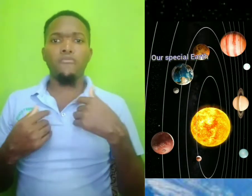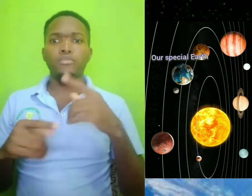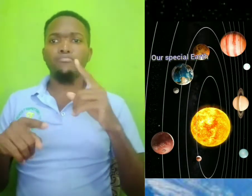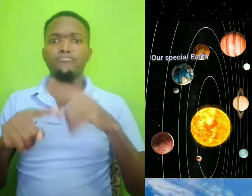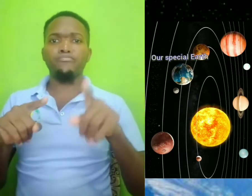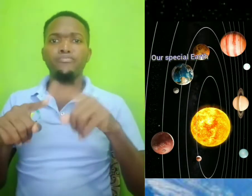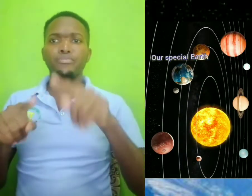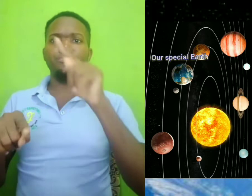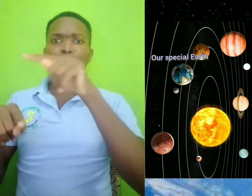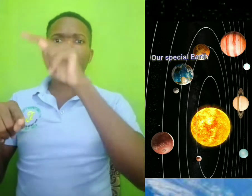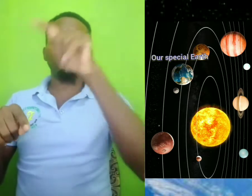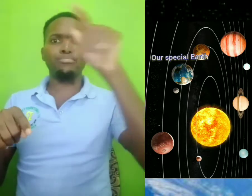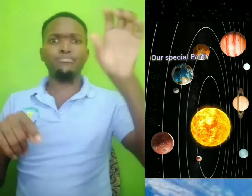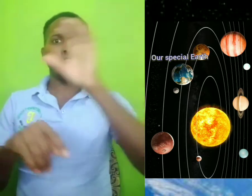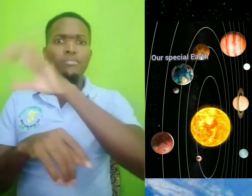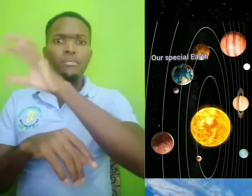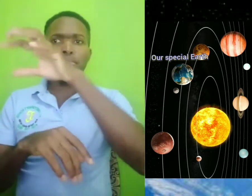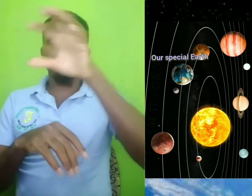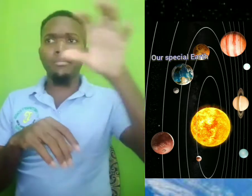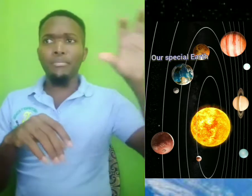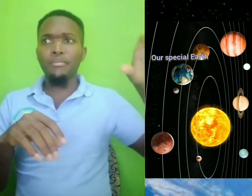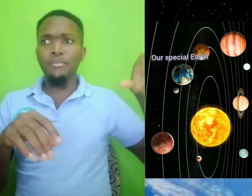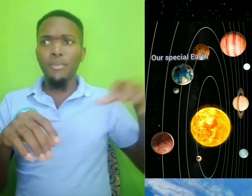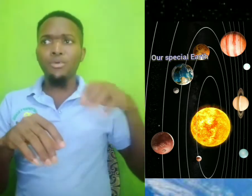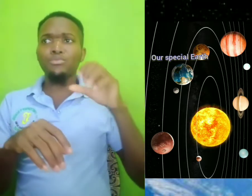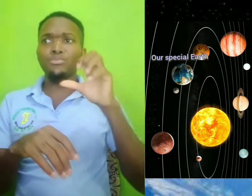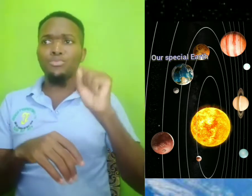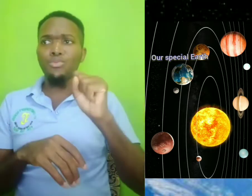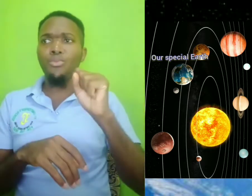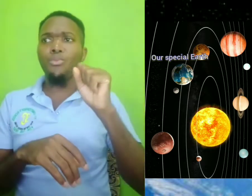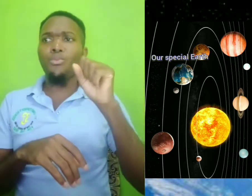solar system because of its atmosphere.